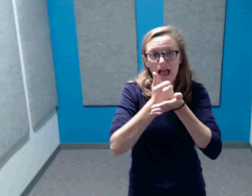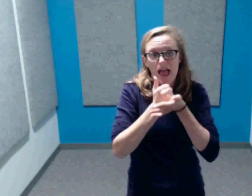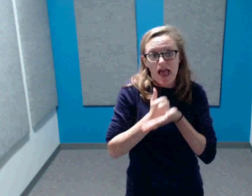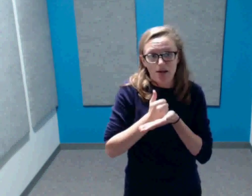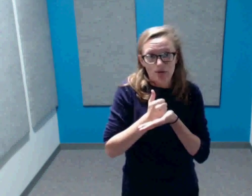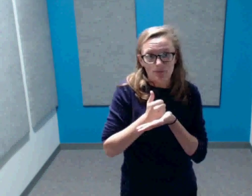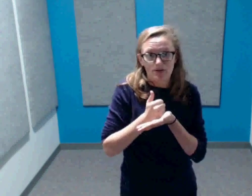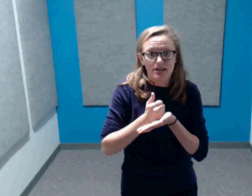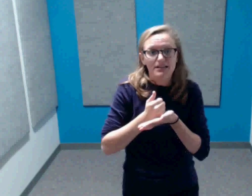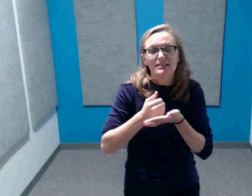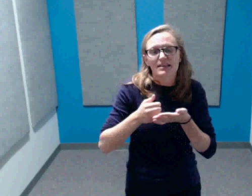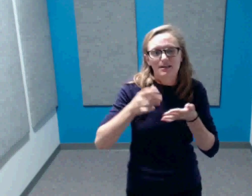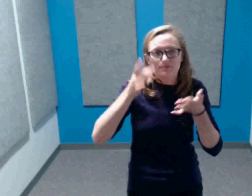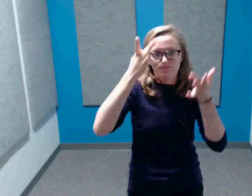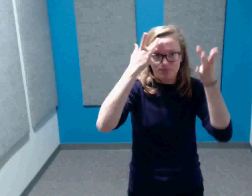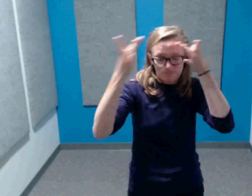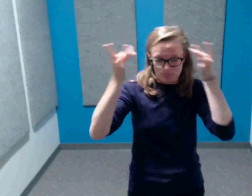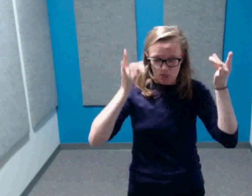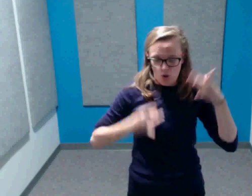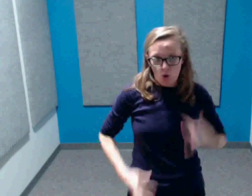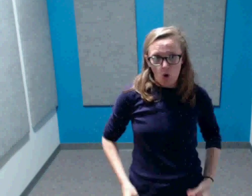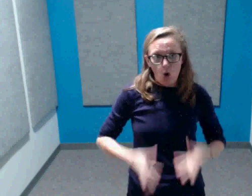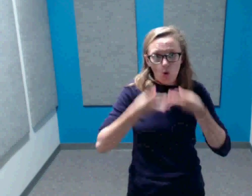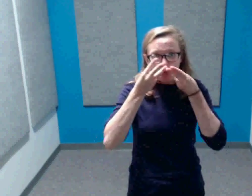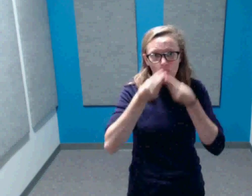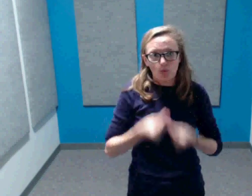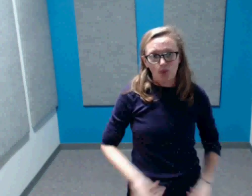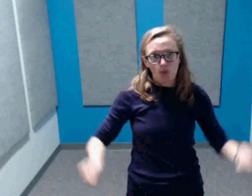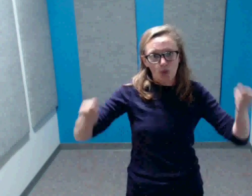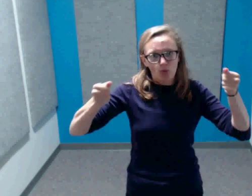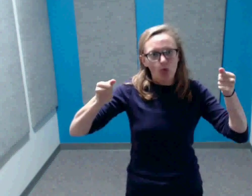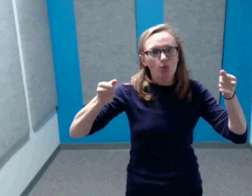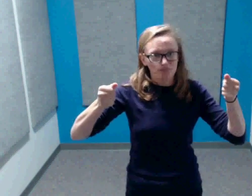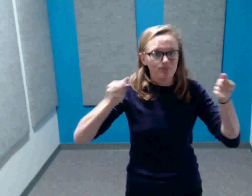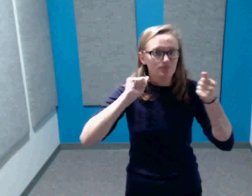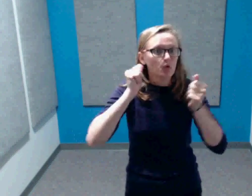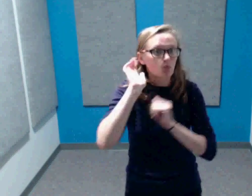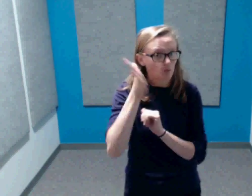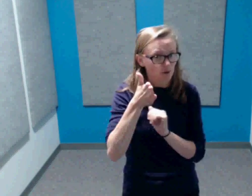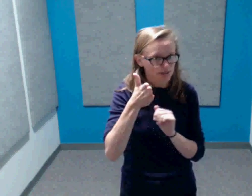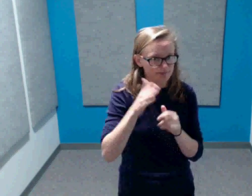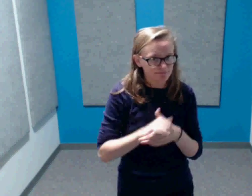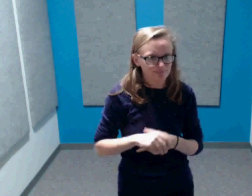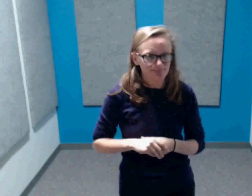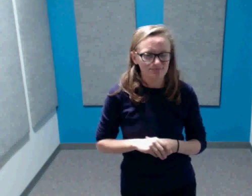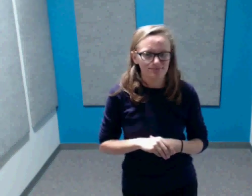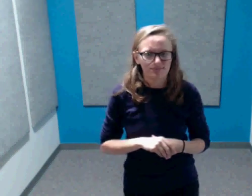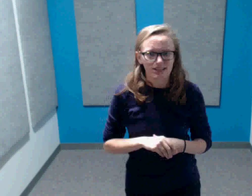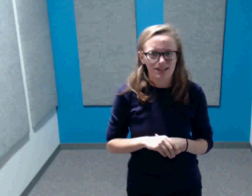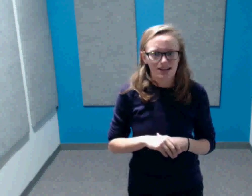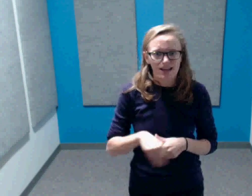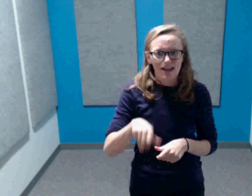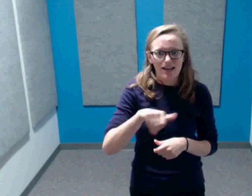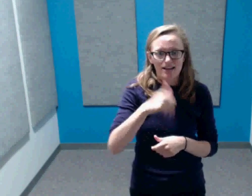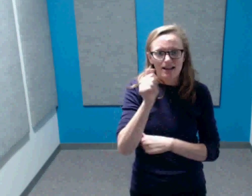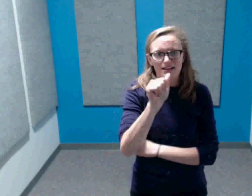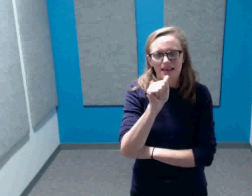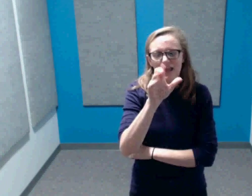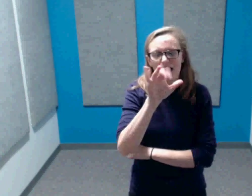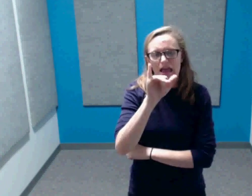the acidity of the tomato will remove the smell from your anatomy. In other words, the acid in the tomato juice cuts